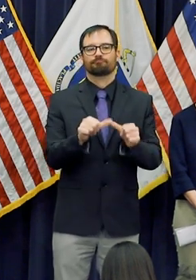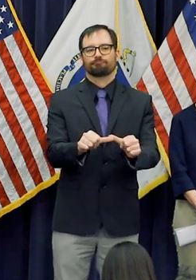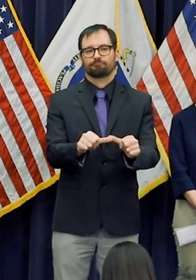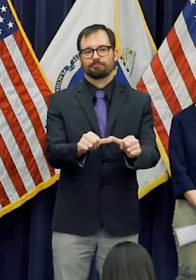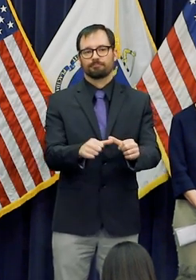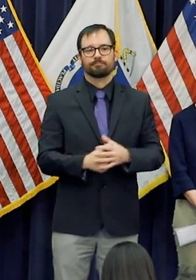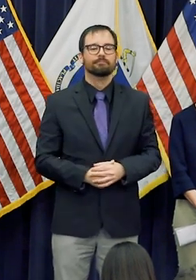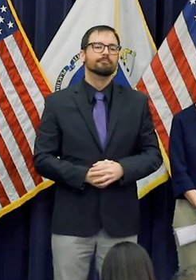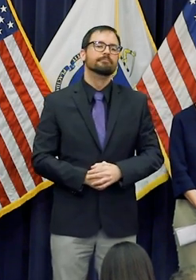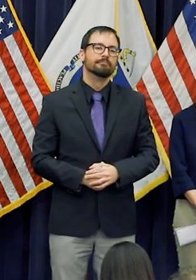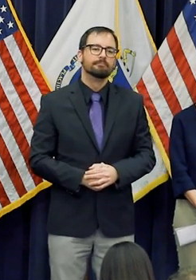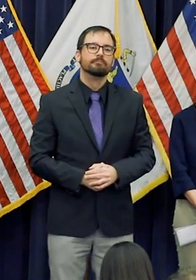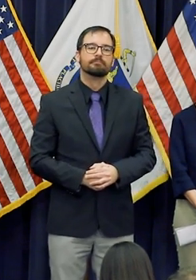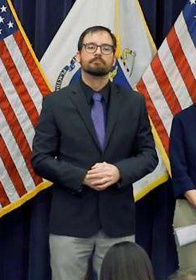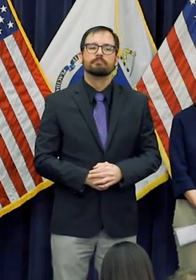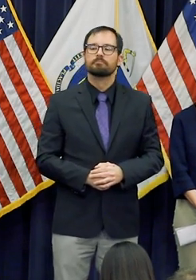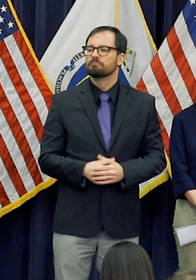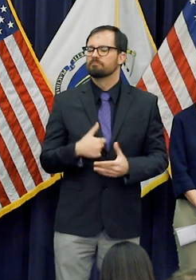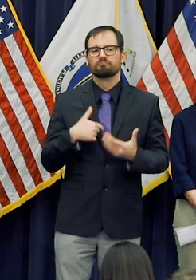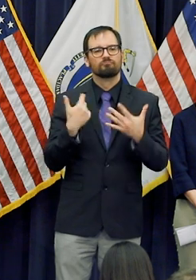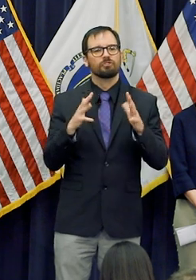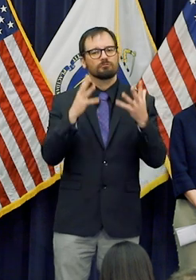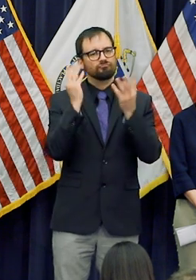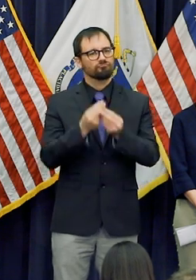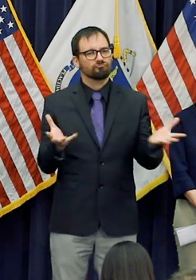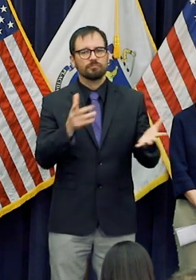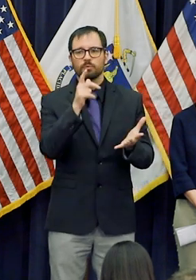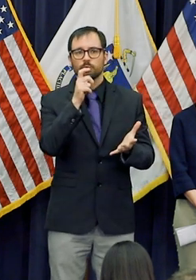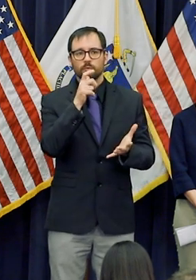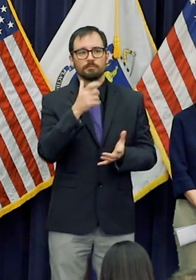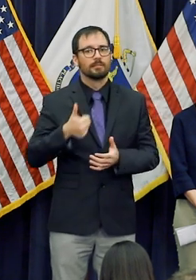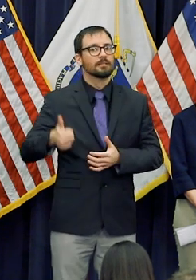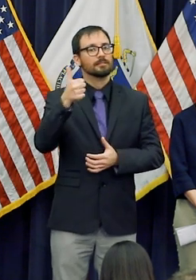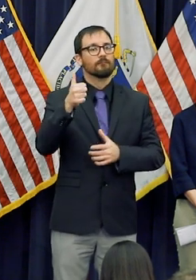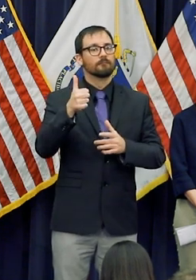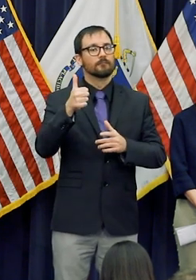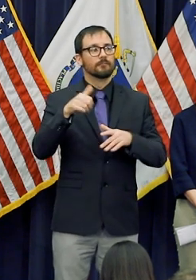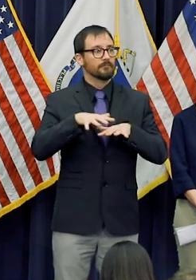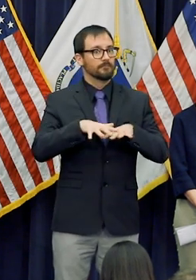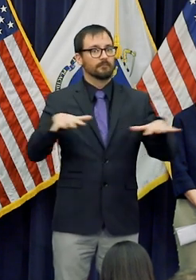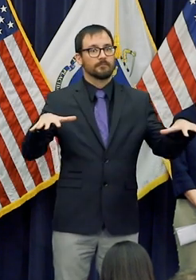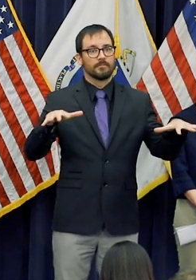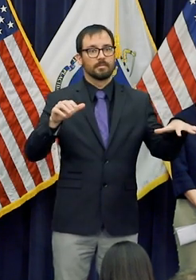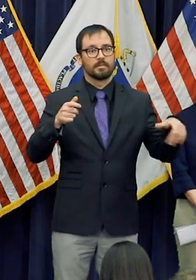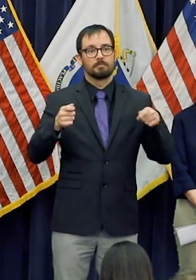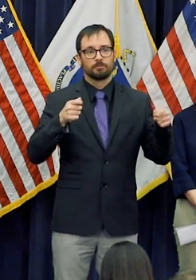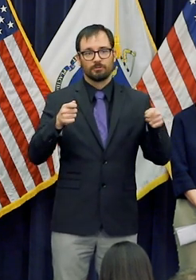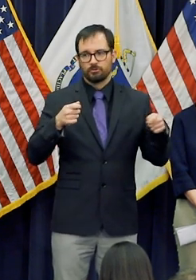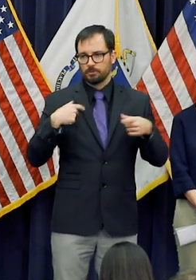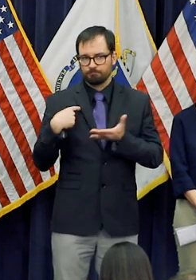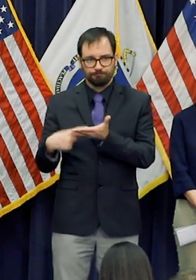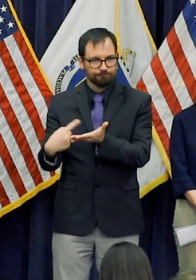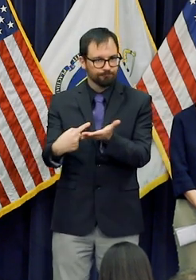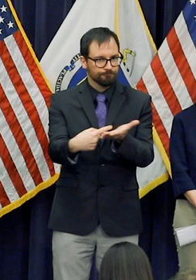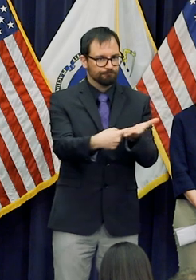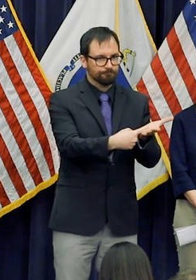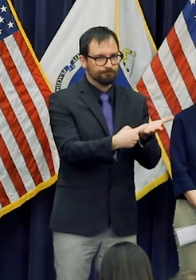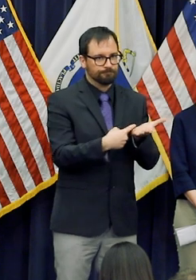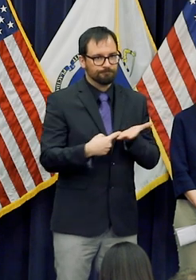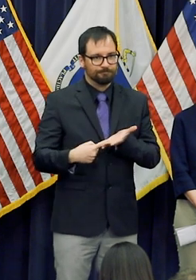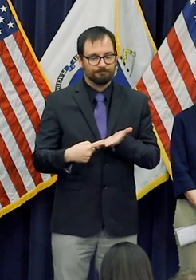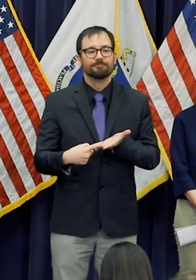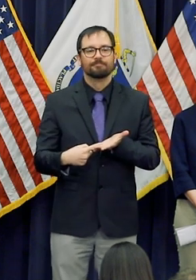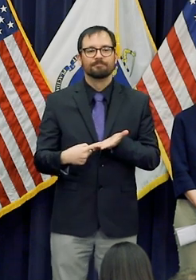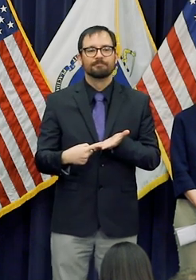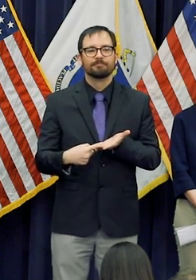the Commonwealth through this very difficult time. I want to share a little bit of what I wrote because I think much of it will resonate with